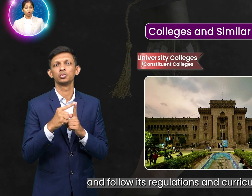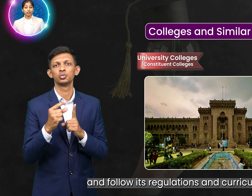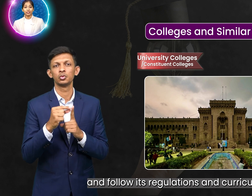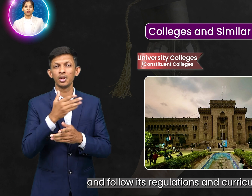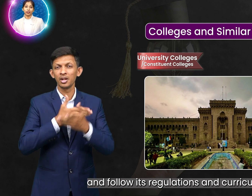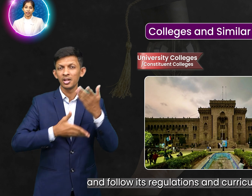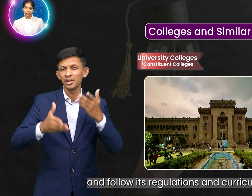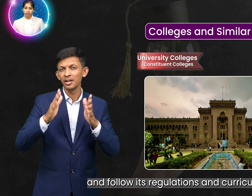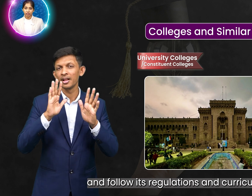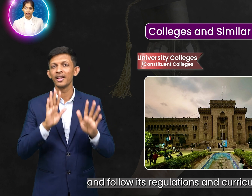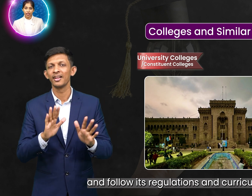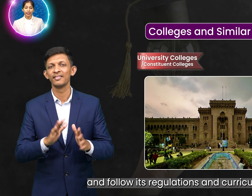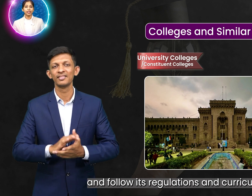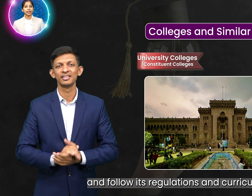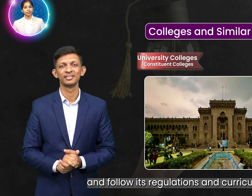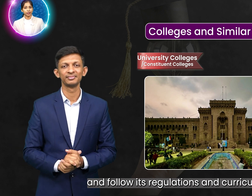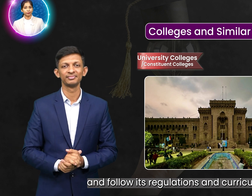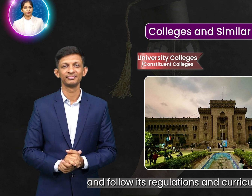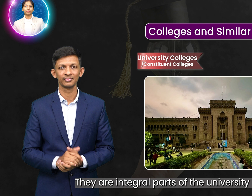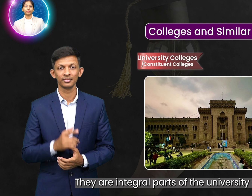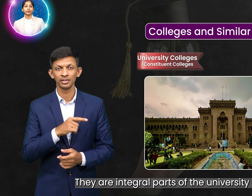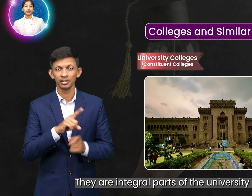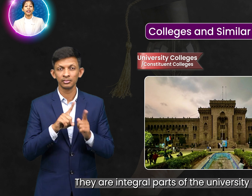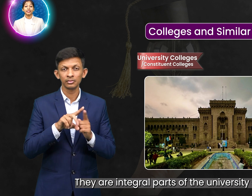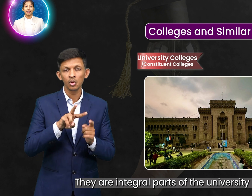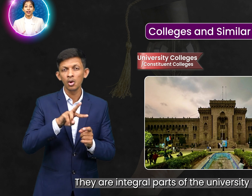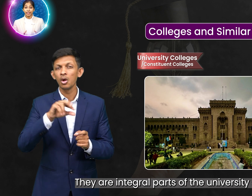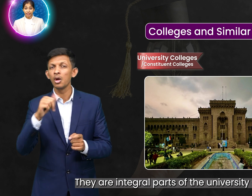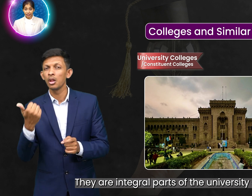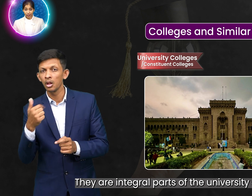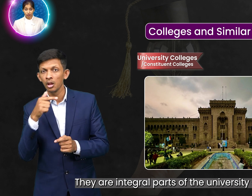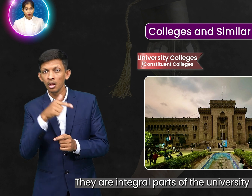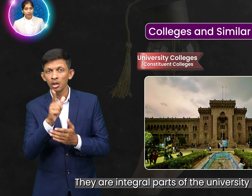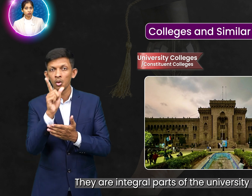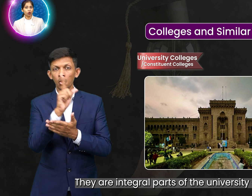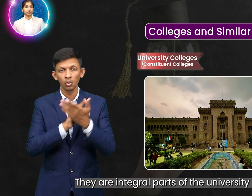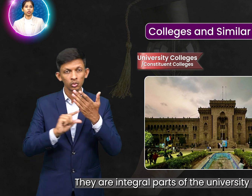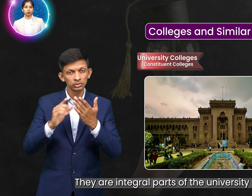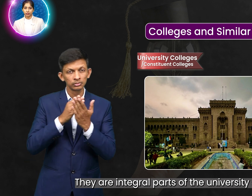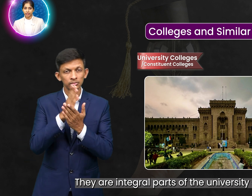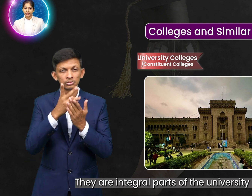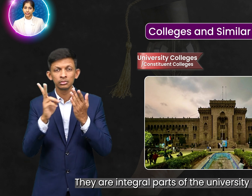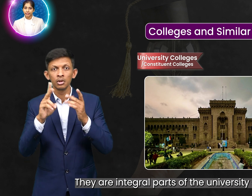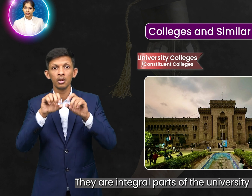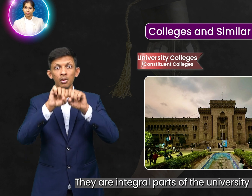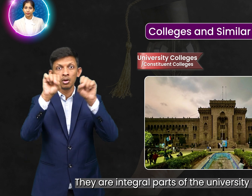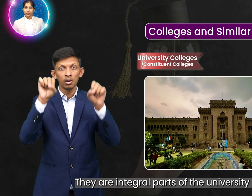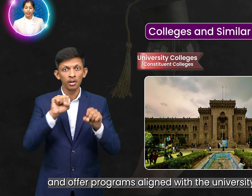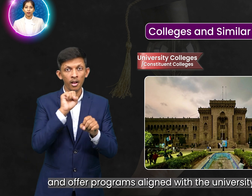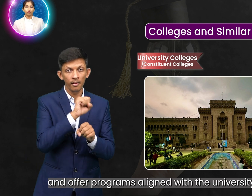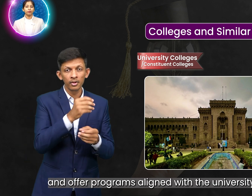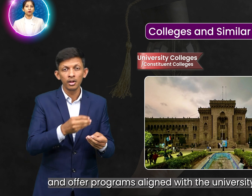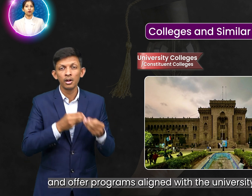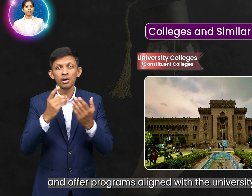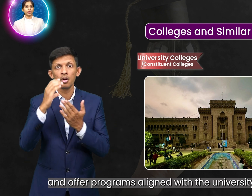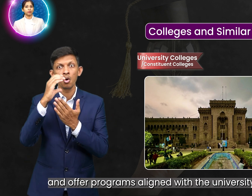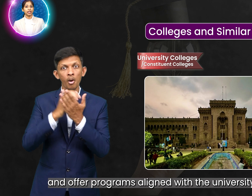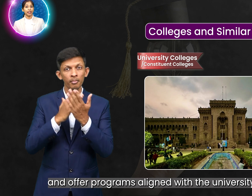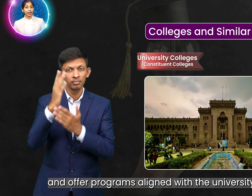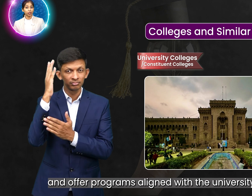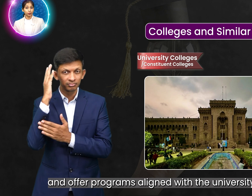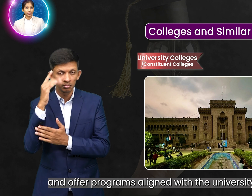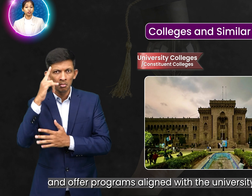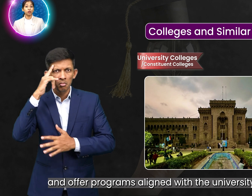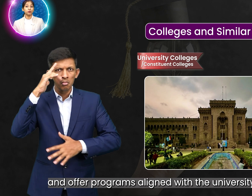and follow its regulations and curriculum. They are integral parts of the university system and offer